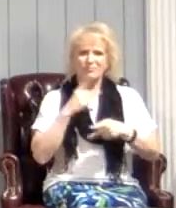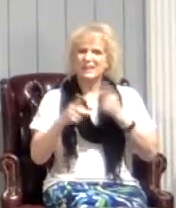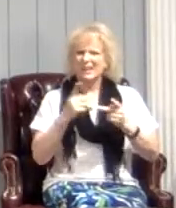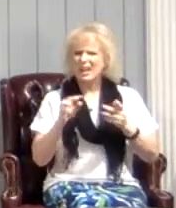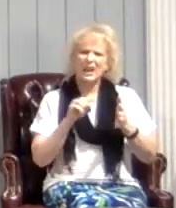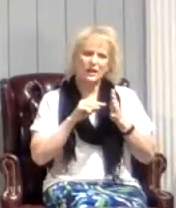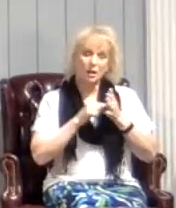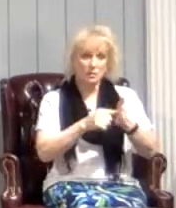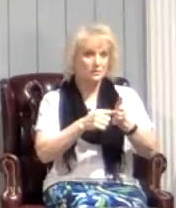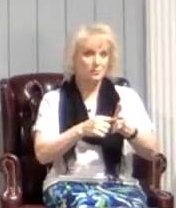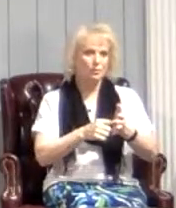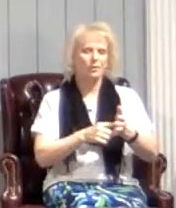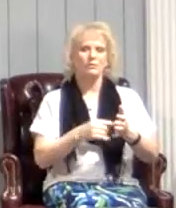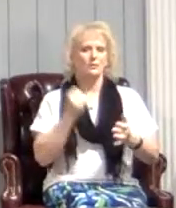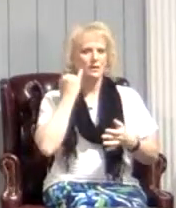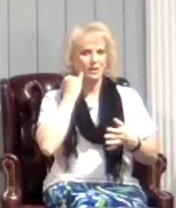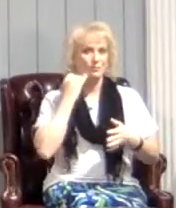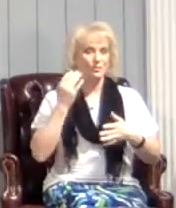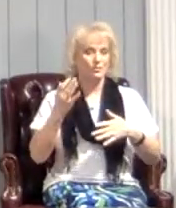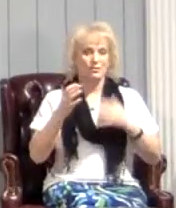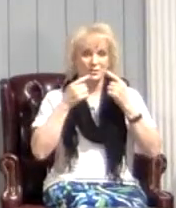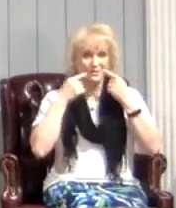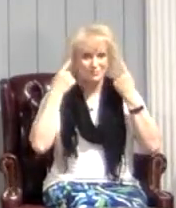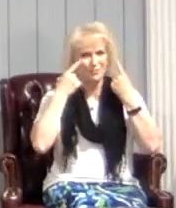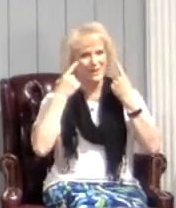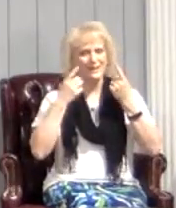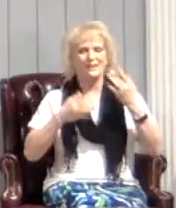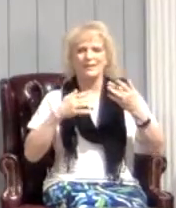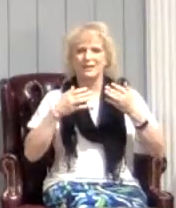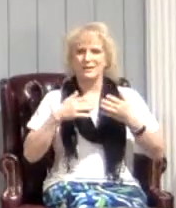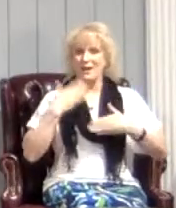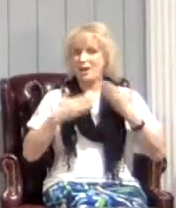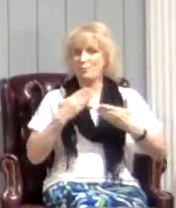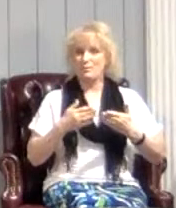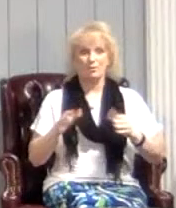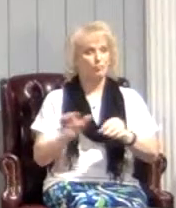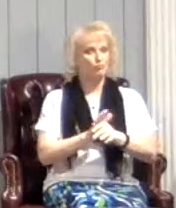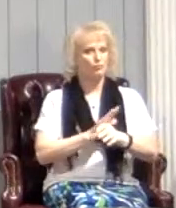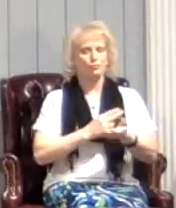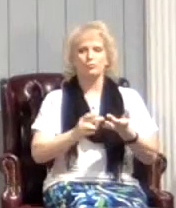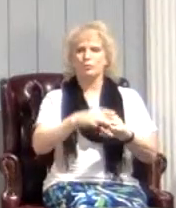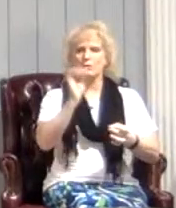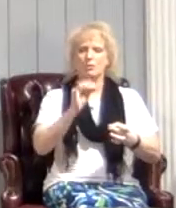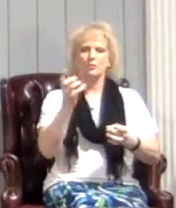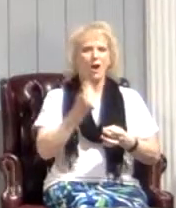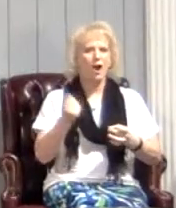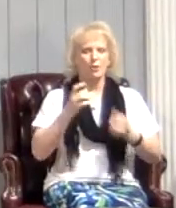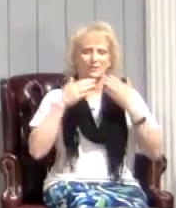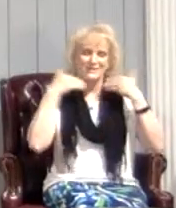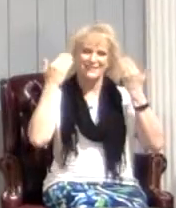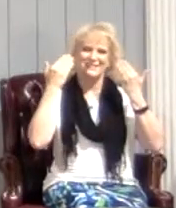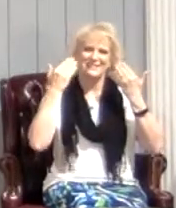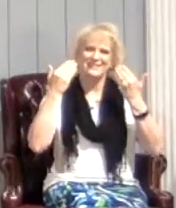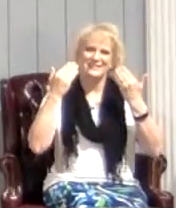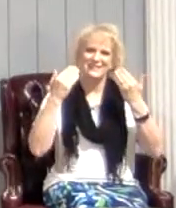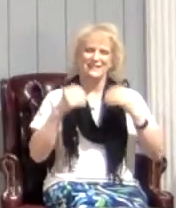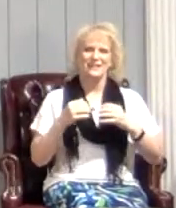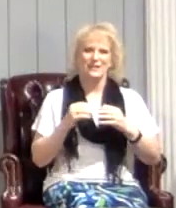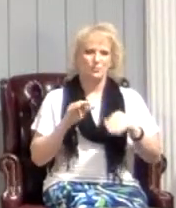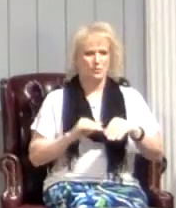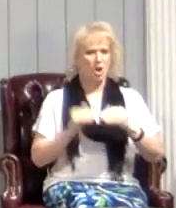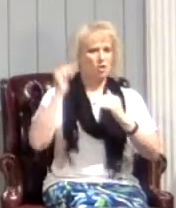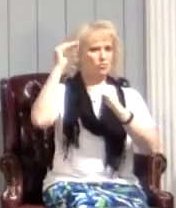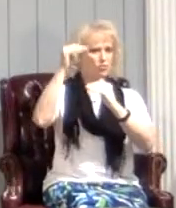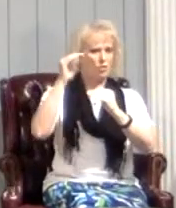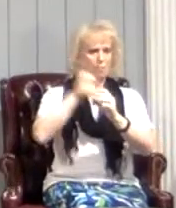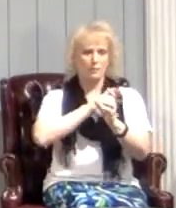then, you know, God's, and, you know, then you're filled with the Holy Ghost. And you know, always want to be smiling and happy. We always want to be on top of the